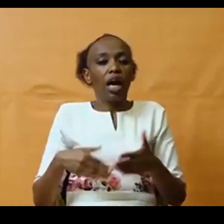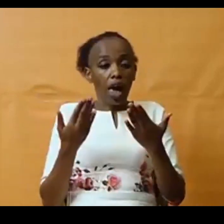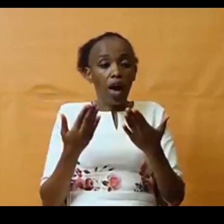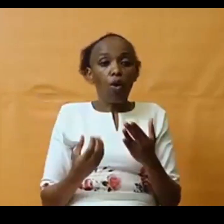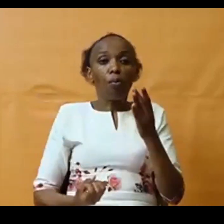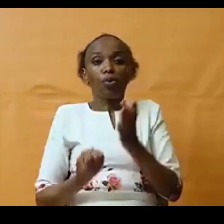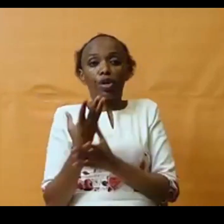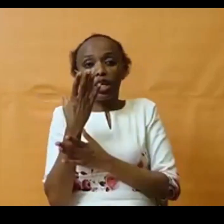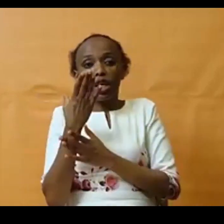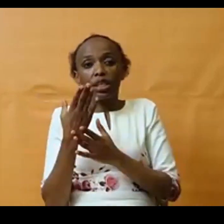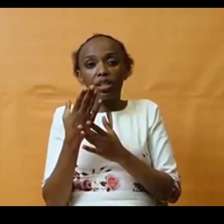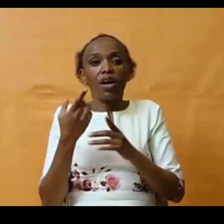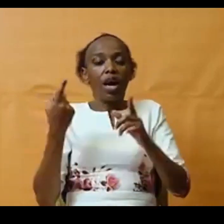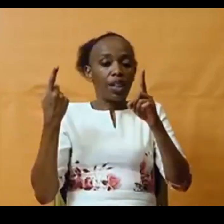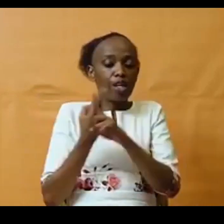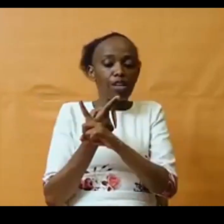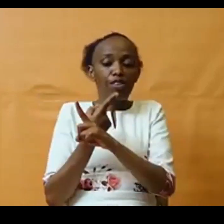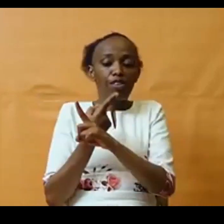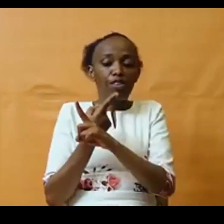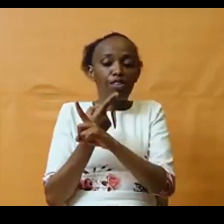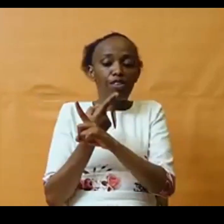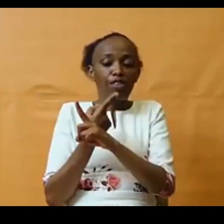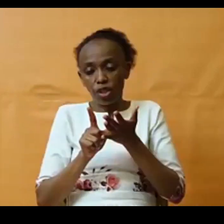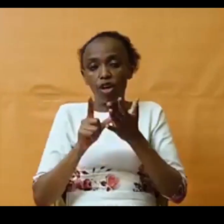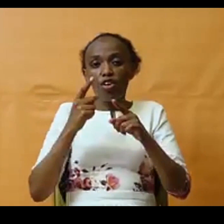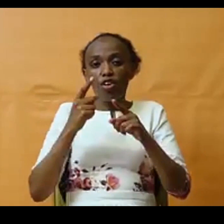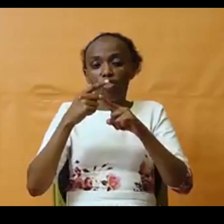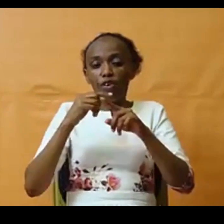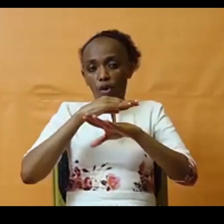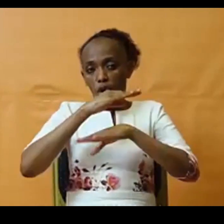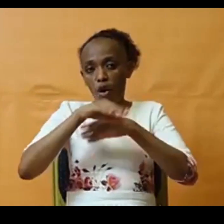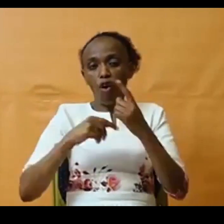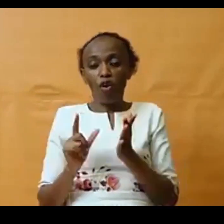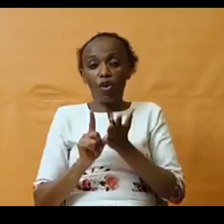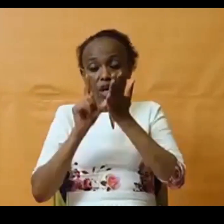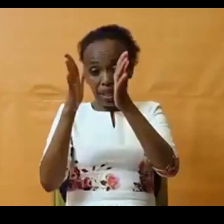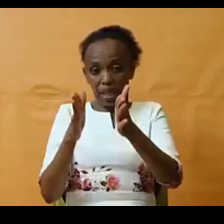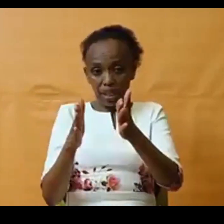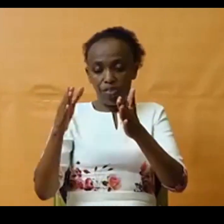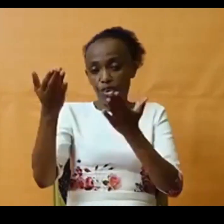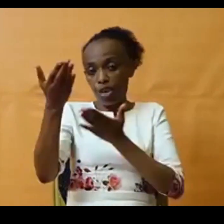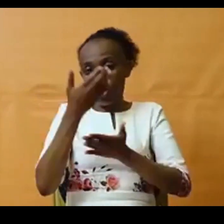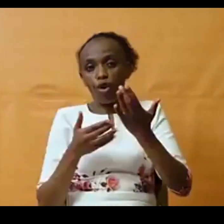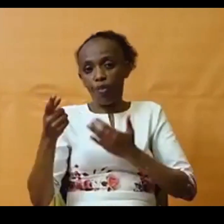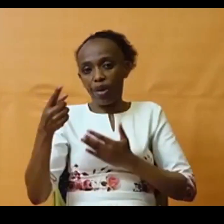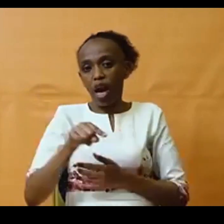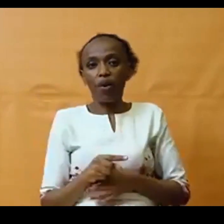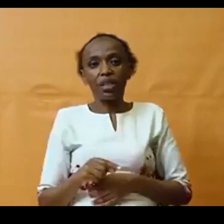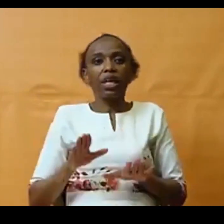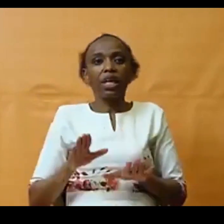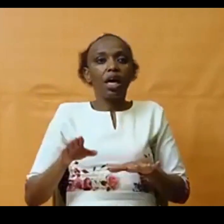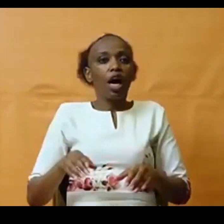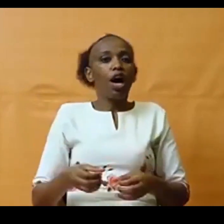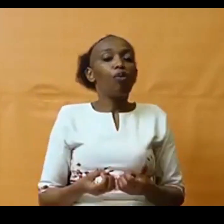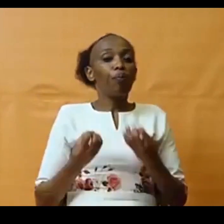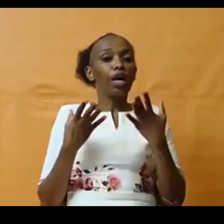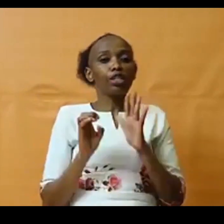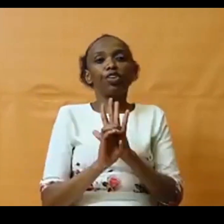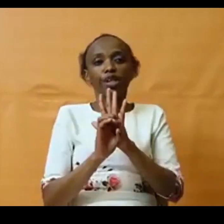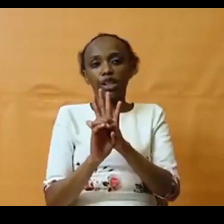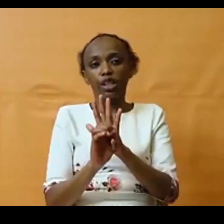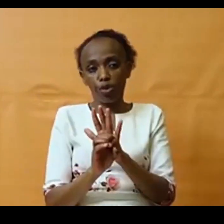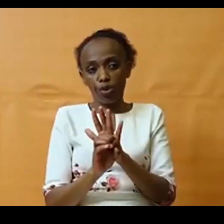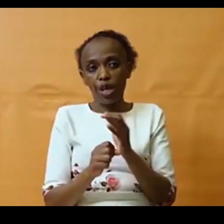the different loans from all lenders for our economies? How much, for example, are they